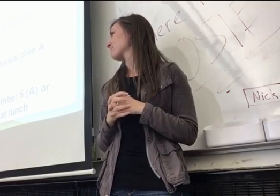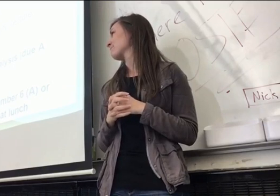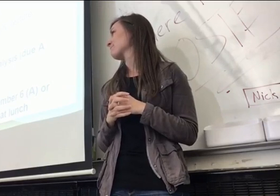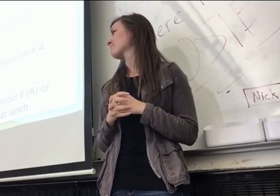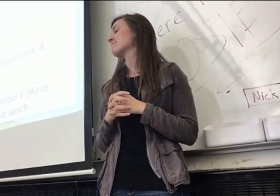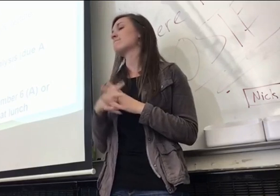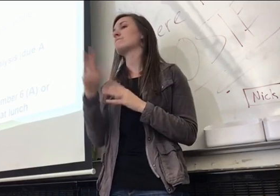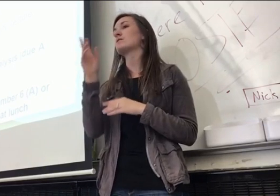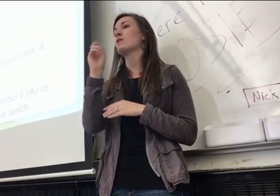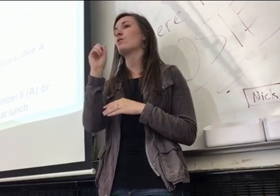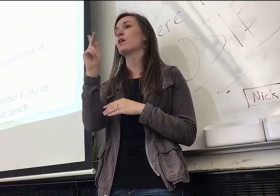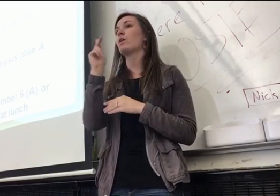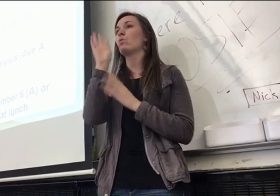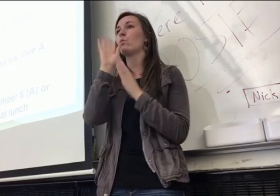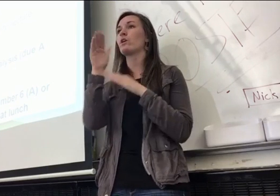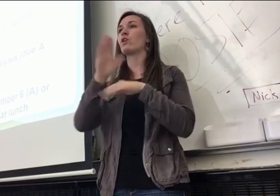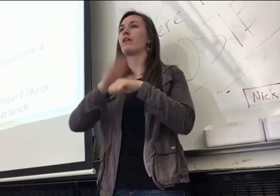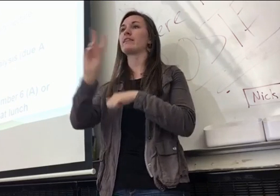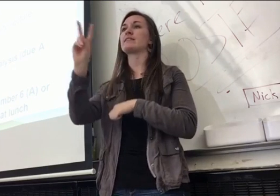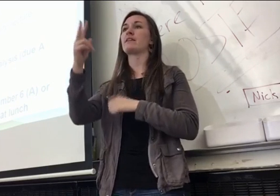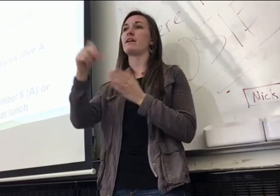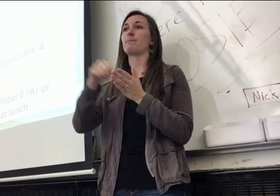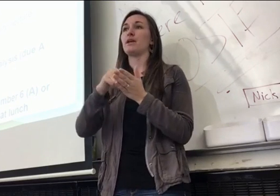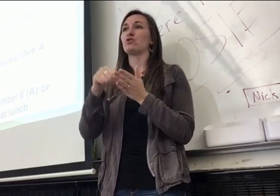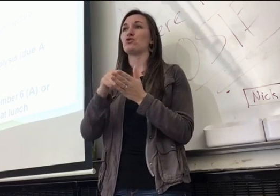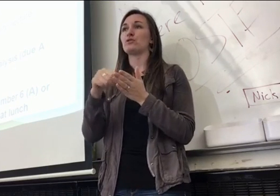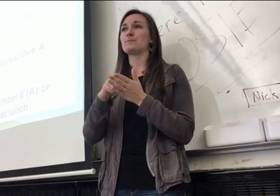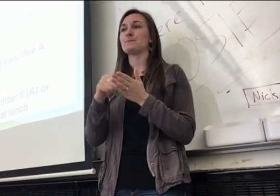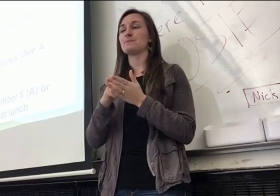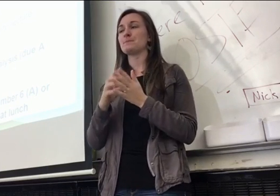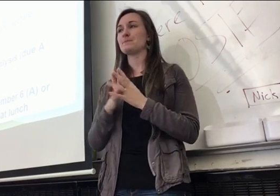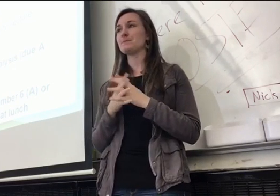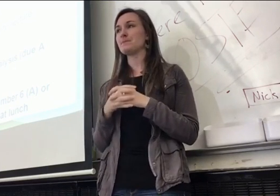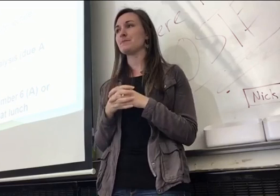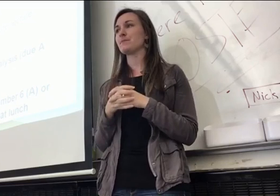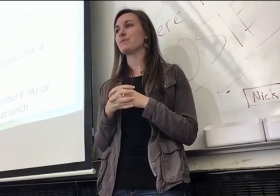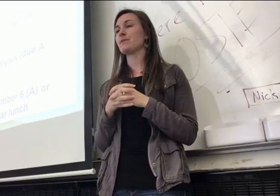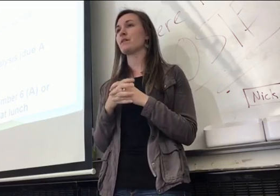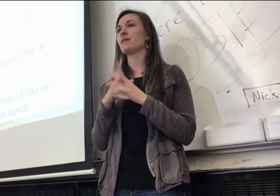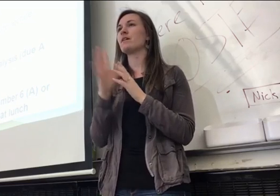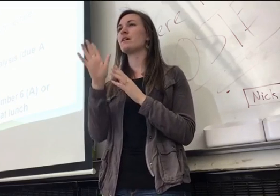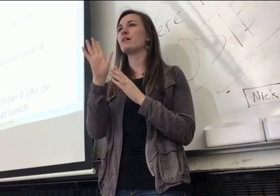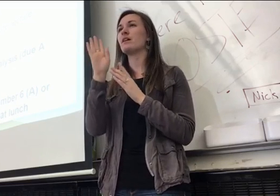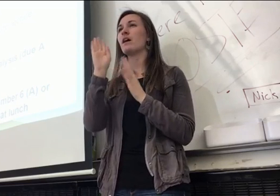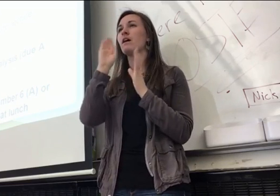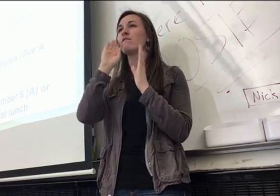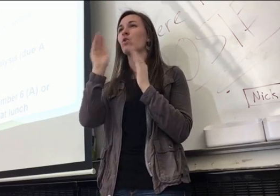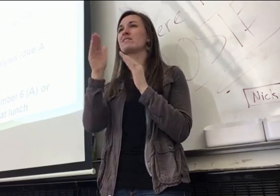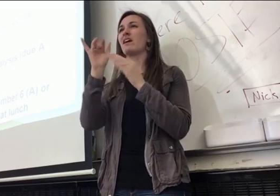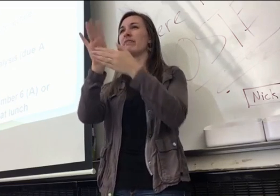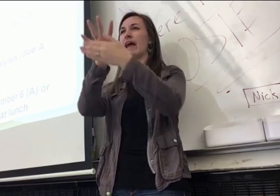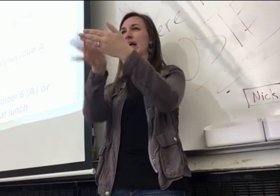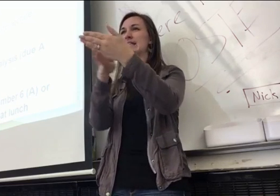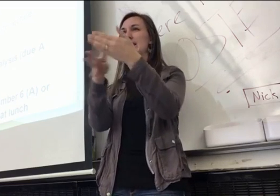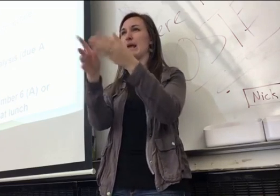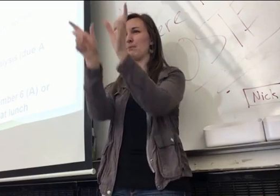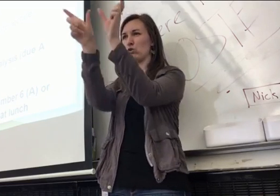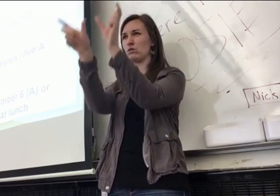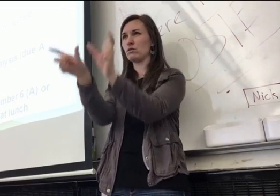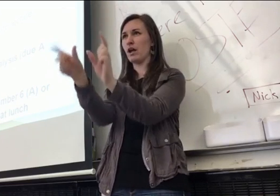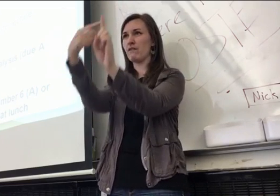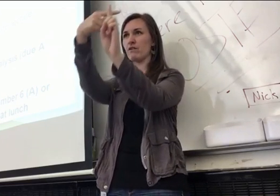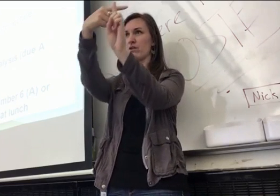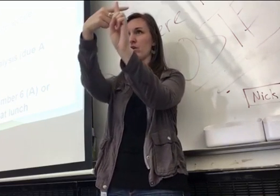Okay, we are on the second page. The pros and cons table. We are starting